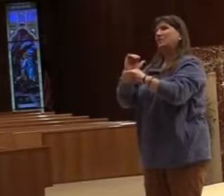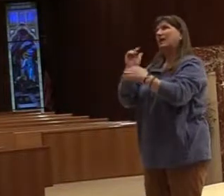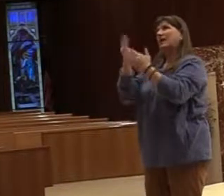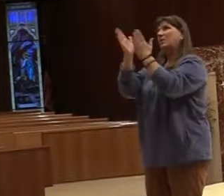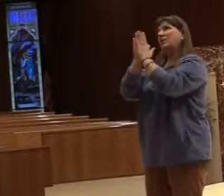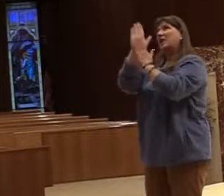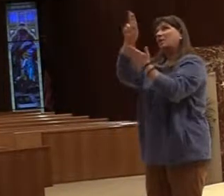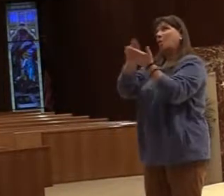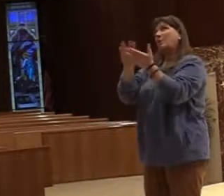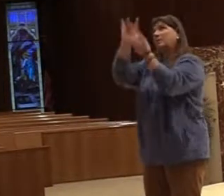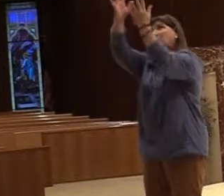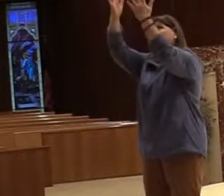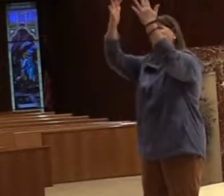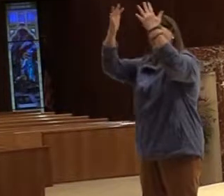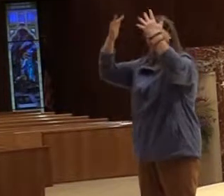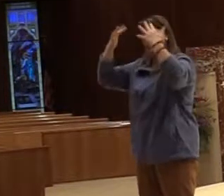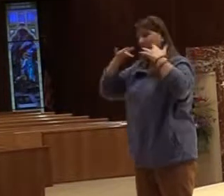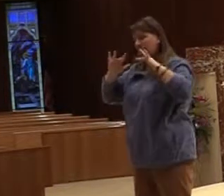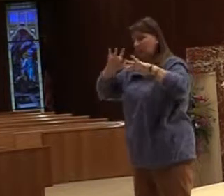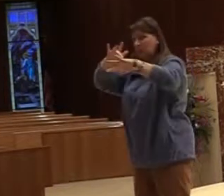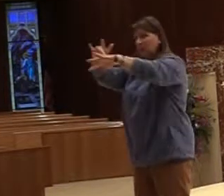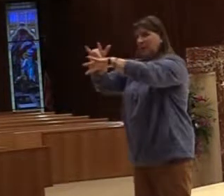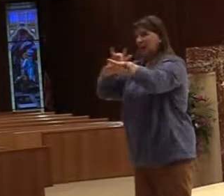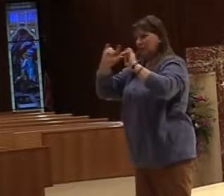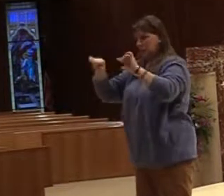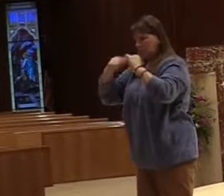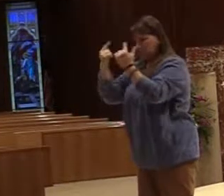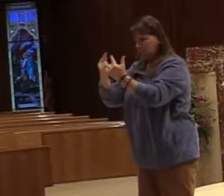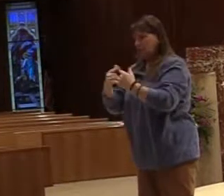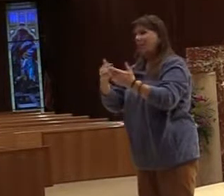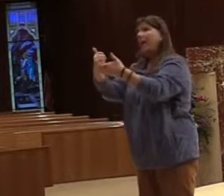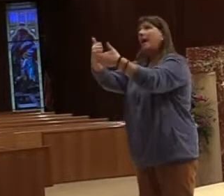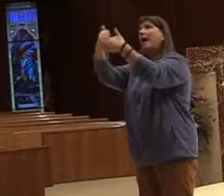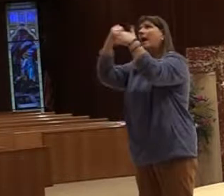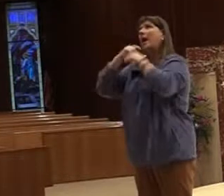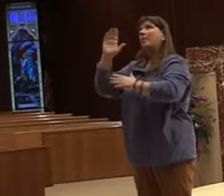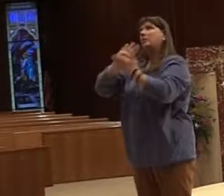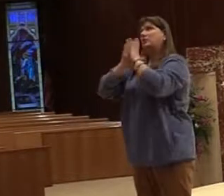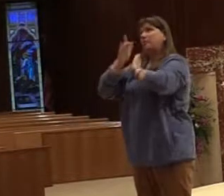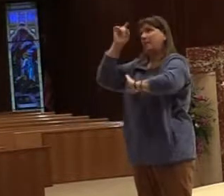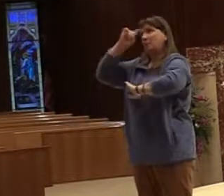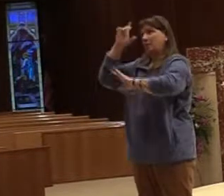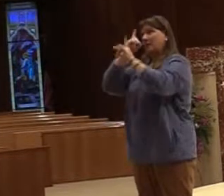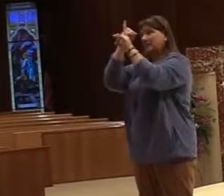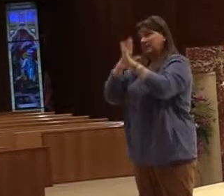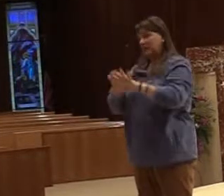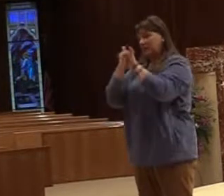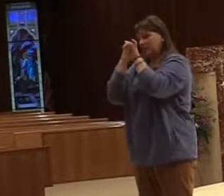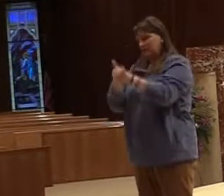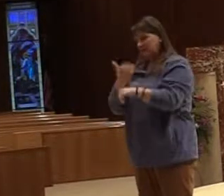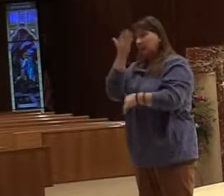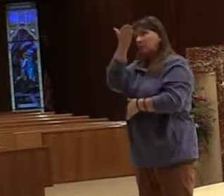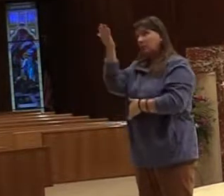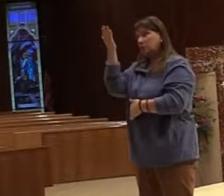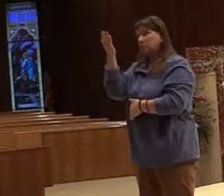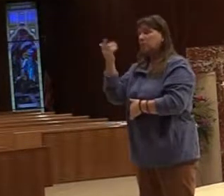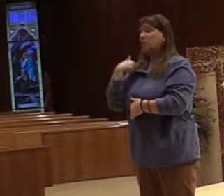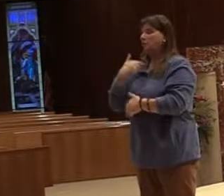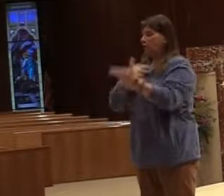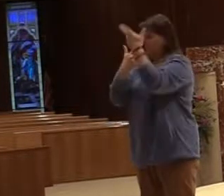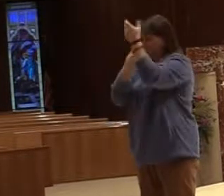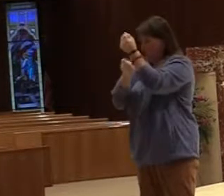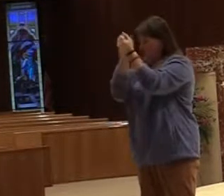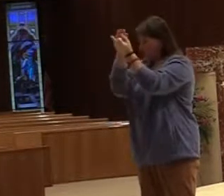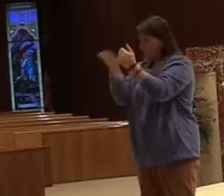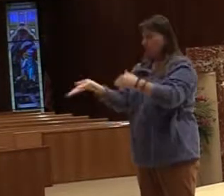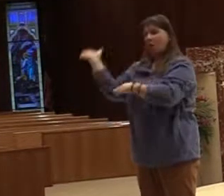your Holy Spirit down upon this group. Help us be your wise disciples and to follow your ways. We entrust this day